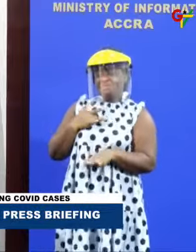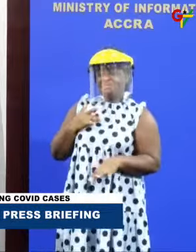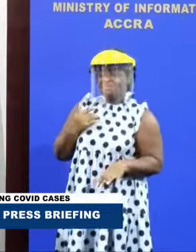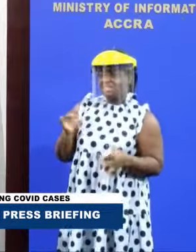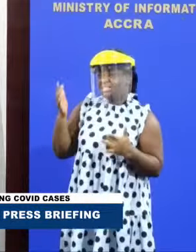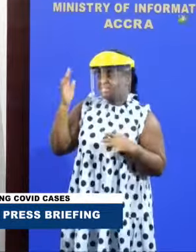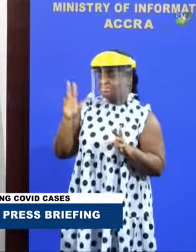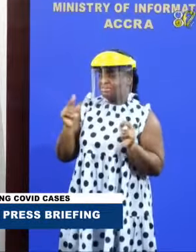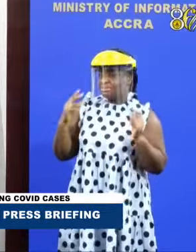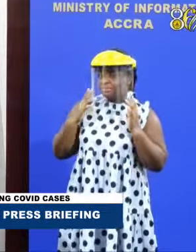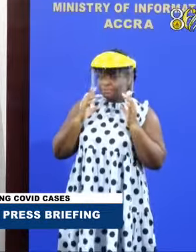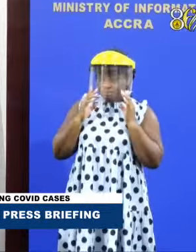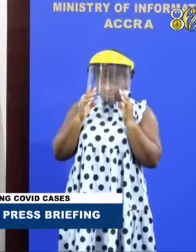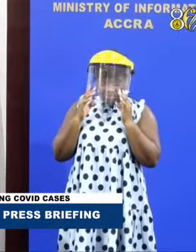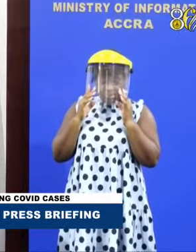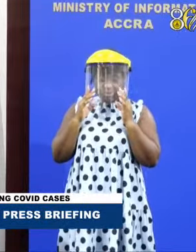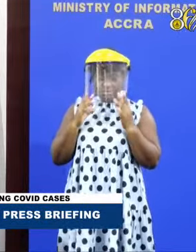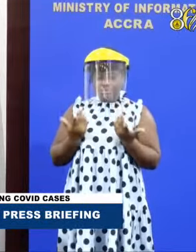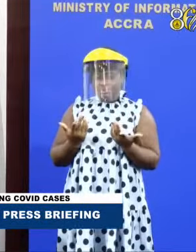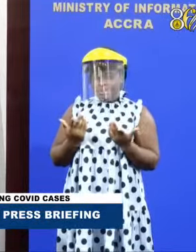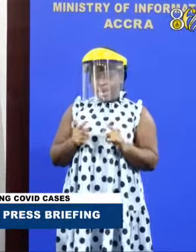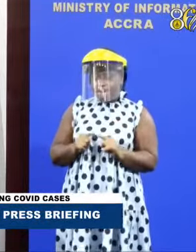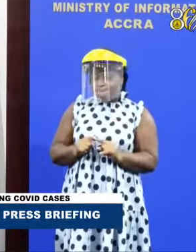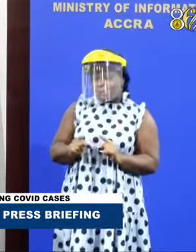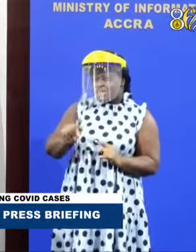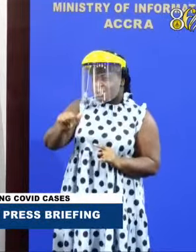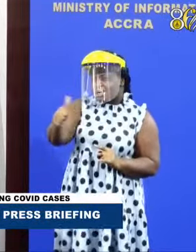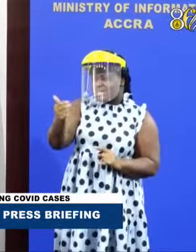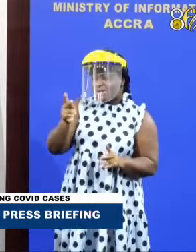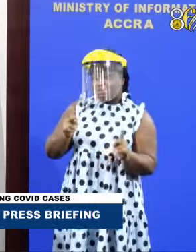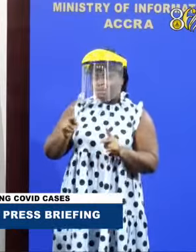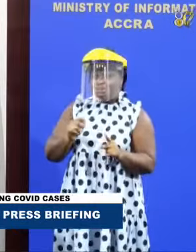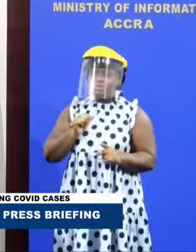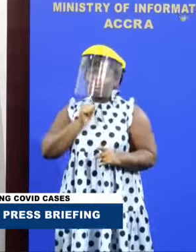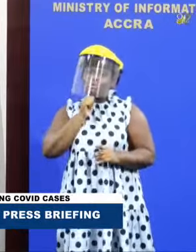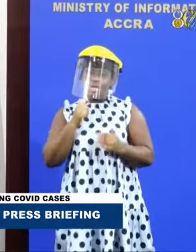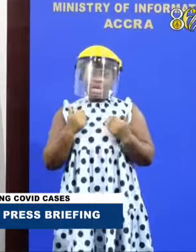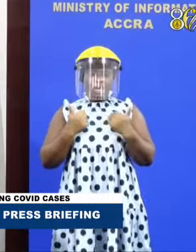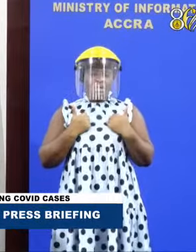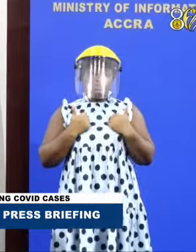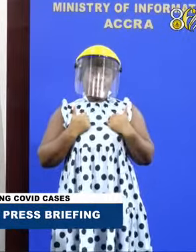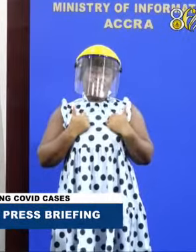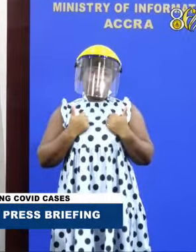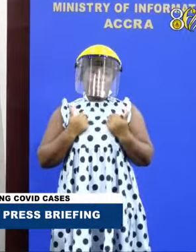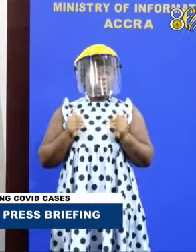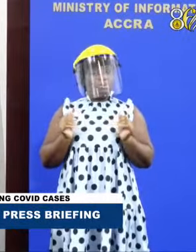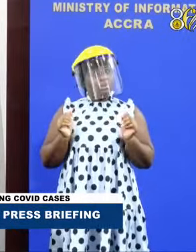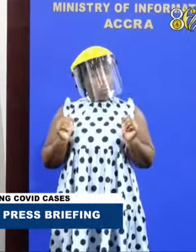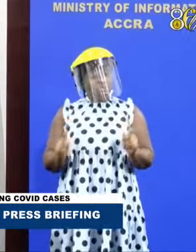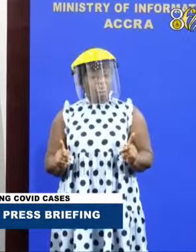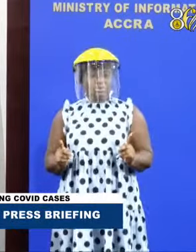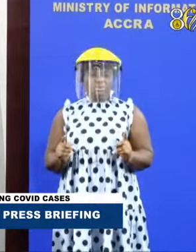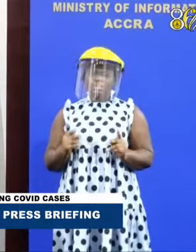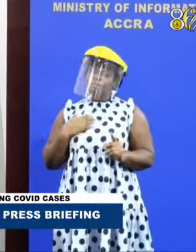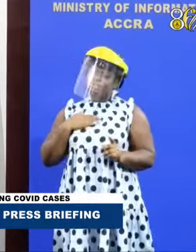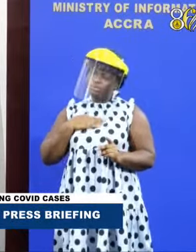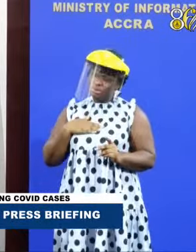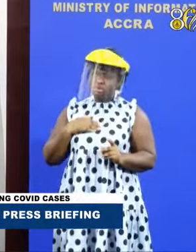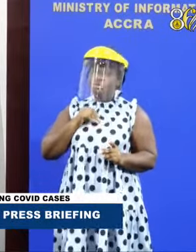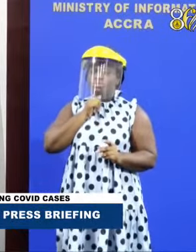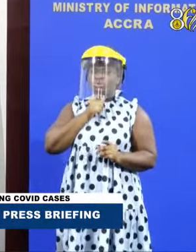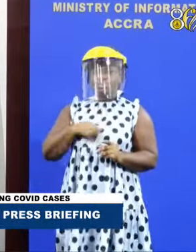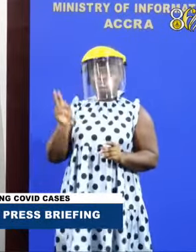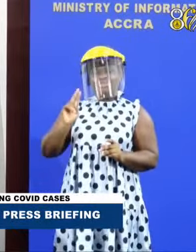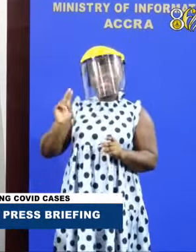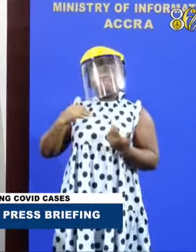sort of clear the virus in a very short time, but the other people will not have that opportunity. And so let's not use the